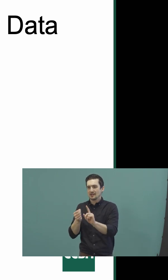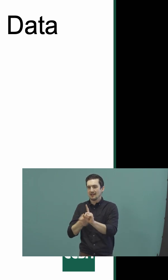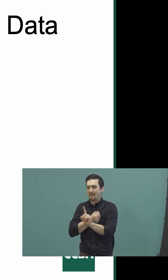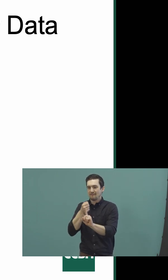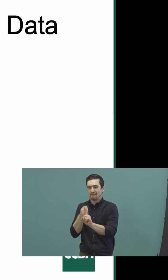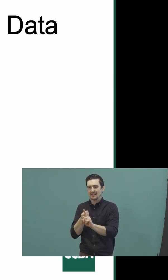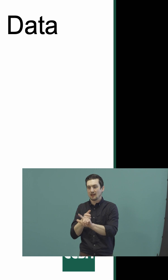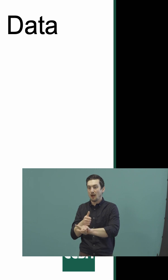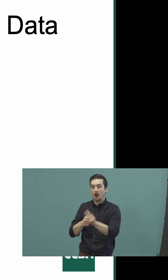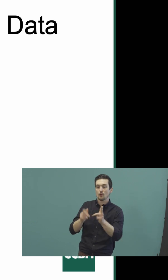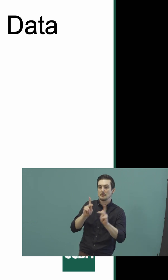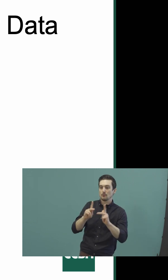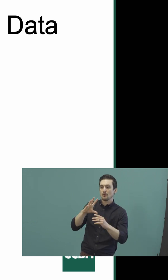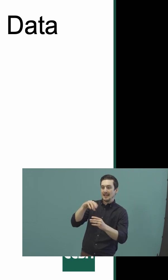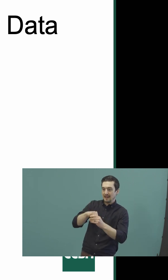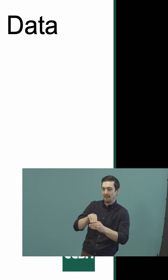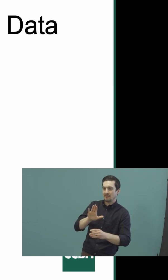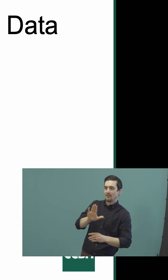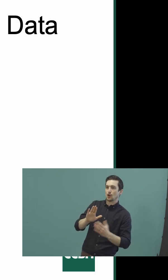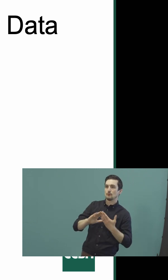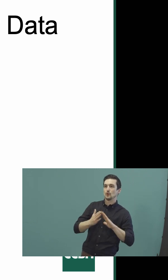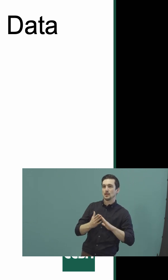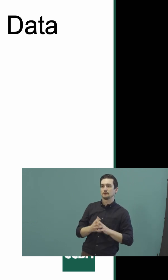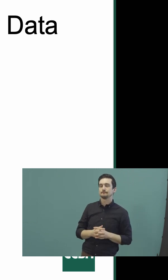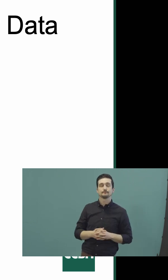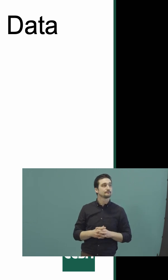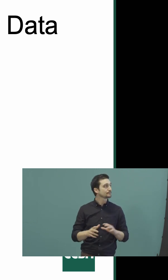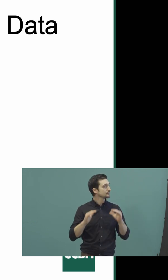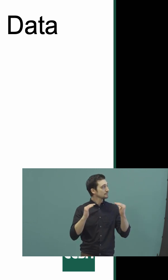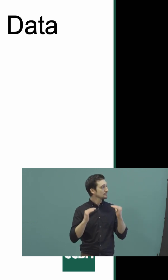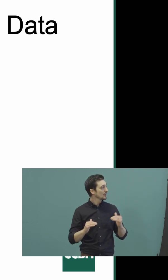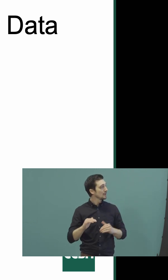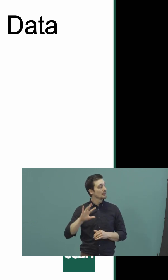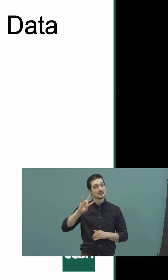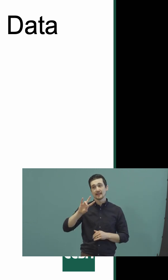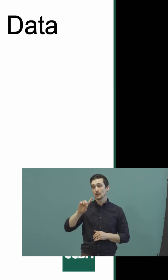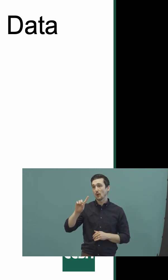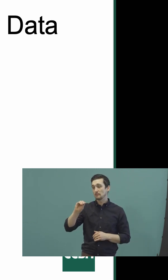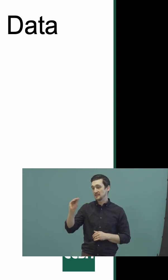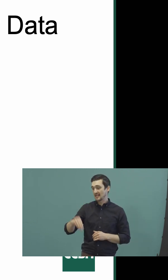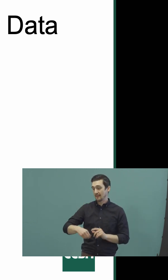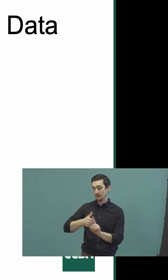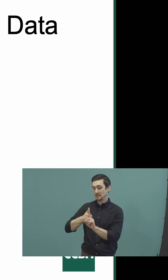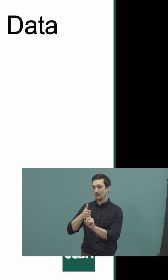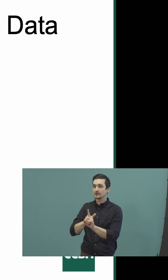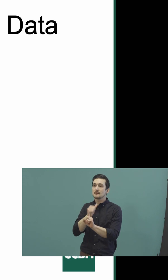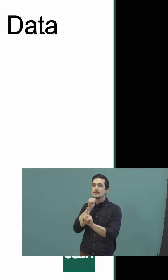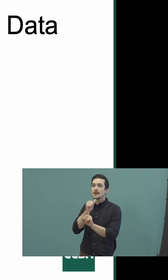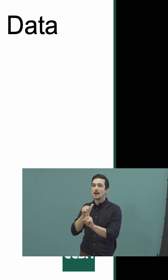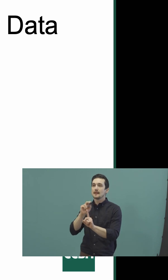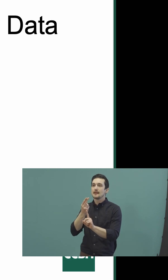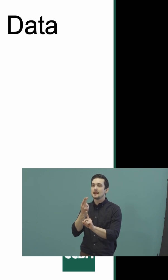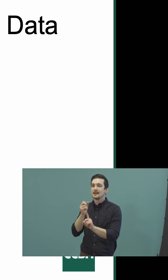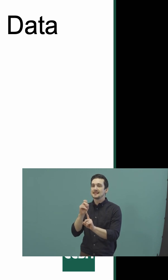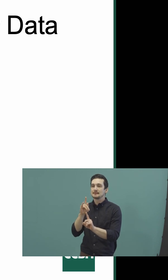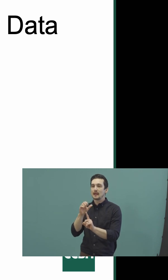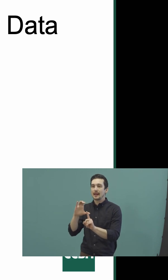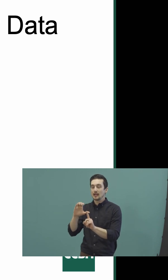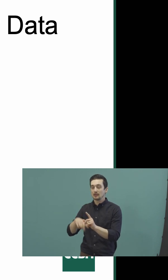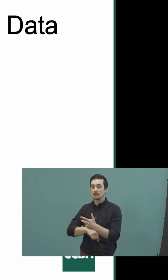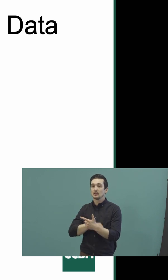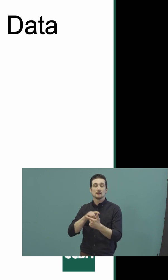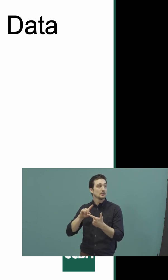community. We know that 71% have identified as non-Hispanic, a very small percent have identified